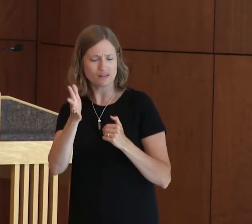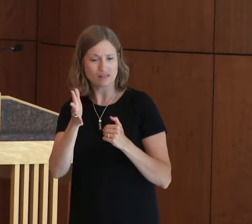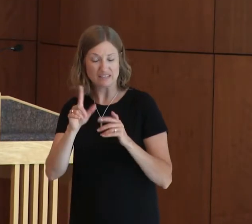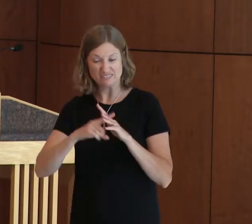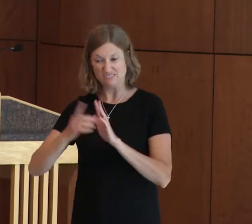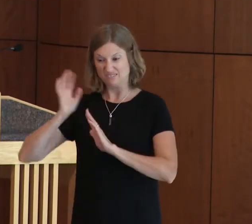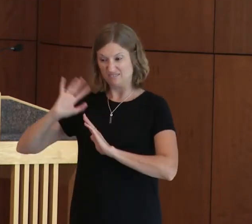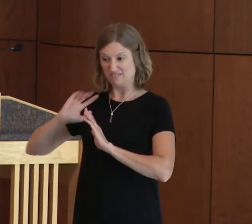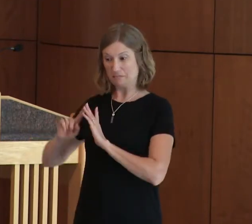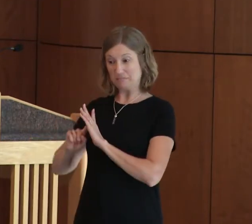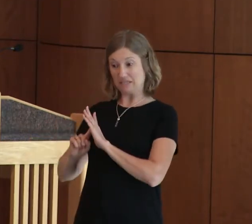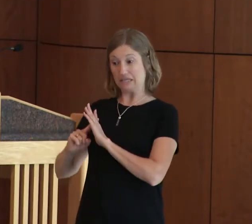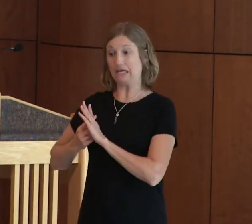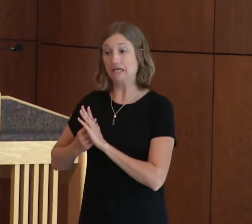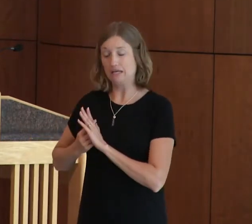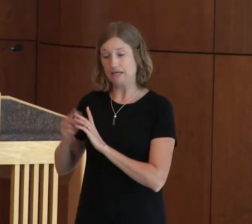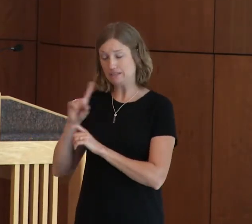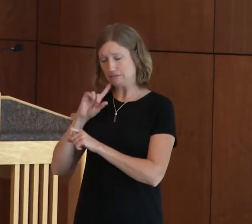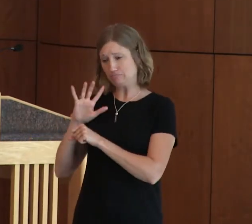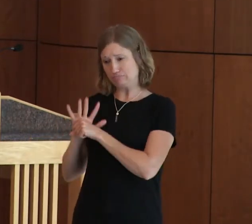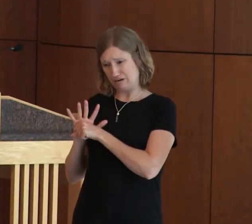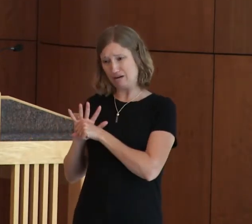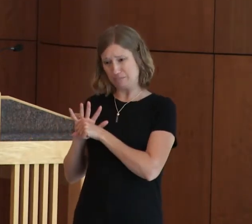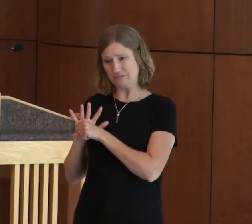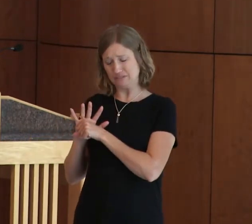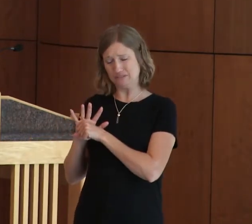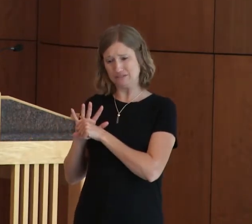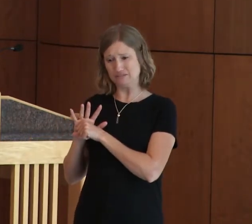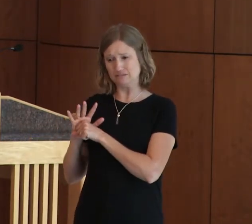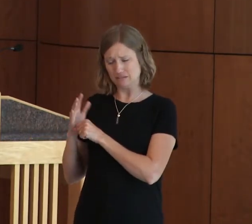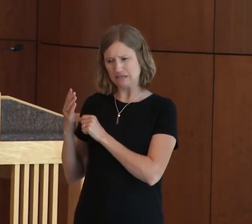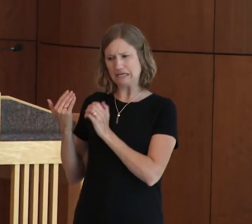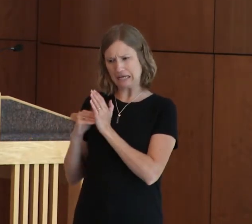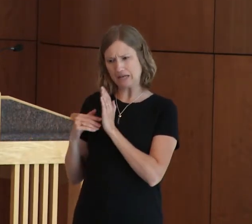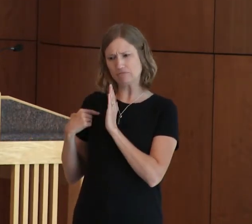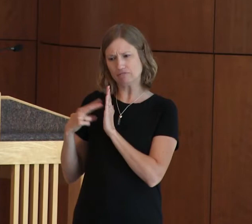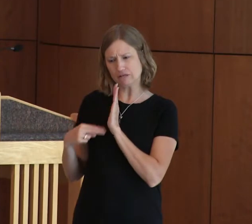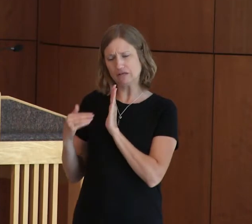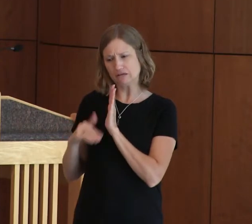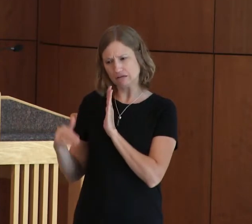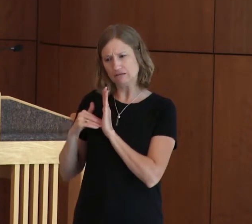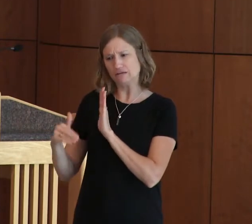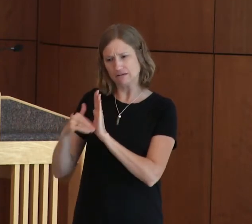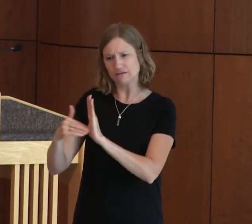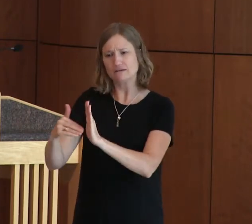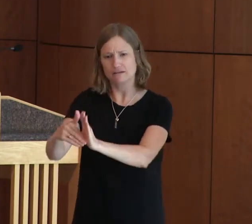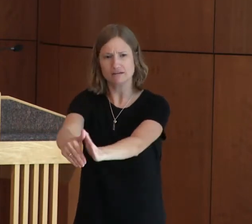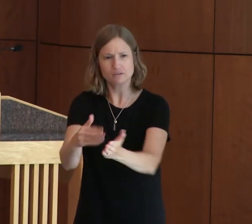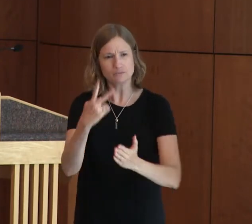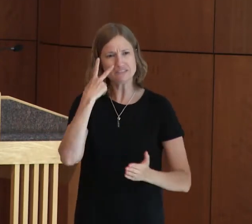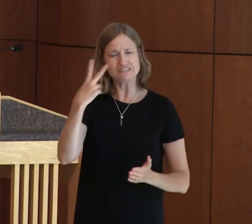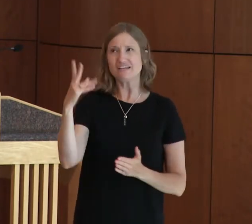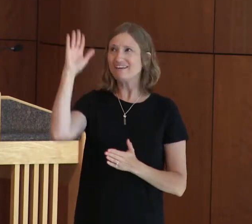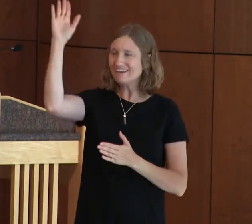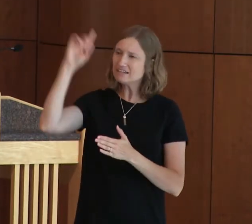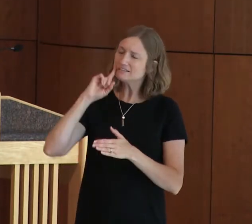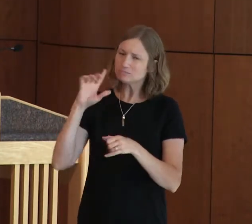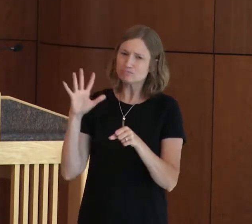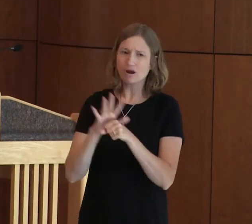beginning that we hear about and read about in Scripture, and over again we see how God has fulfilled and been